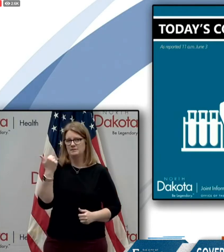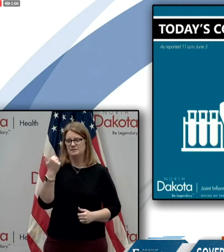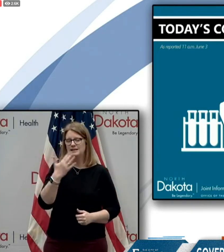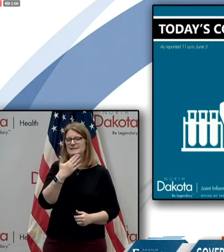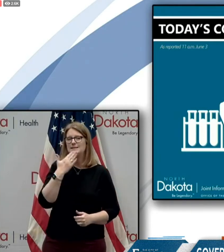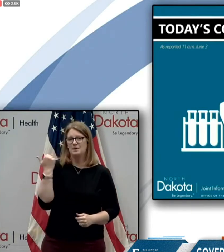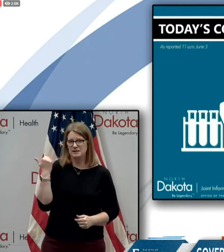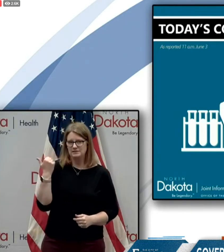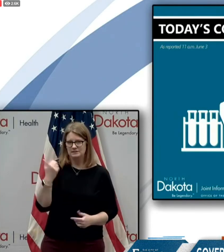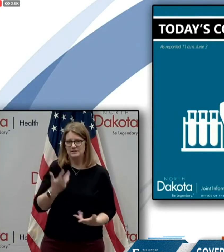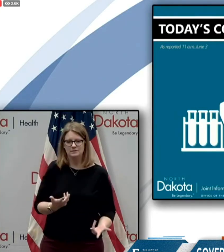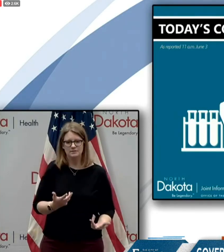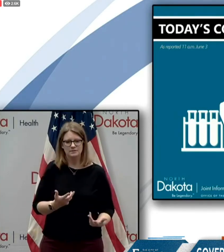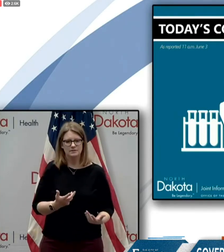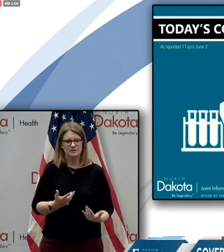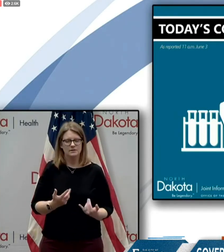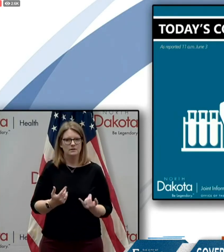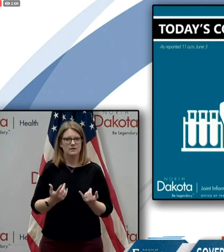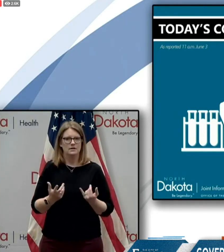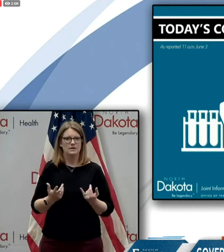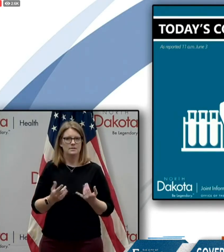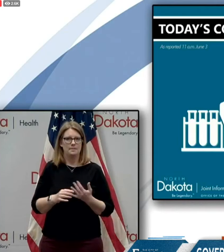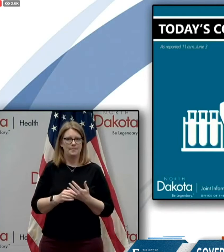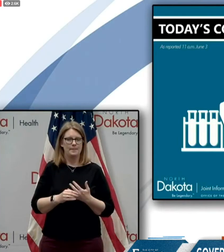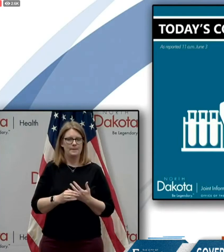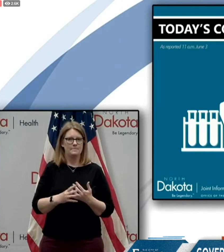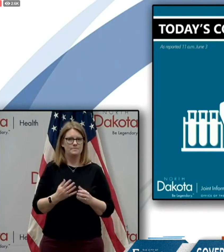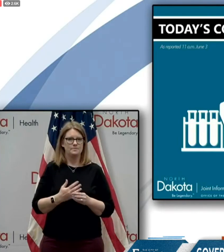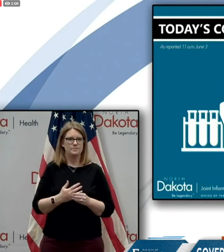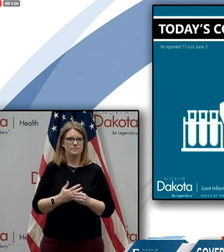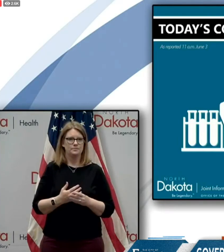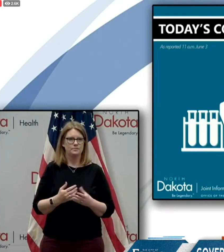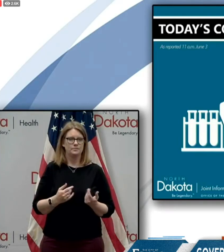course, some of this now is coming